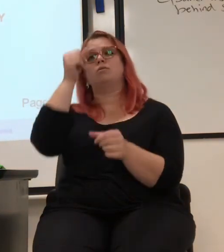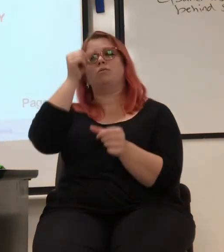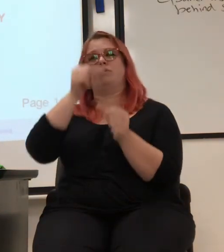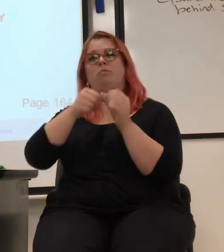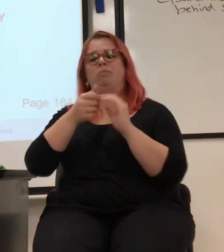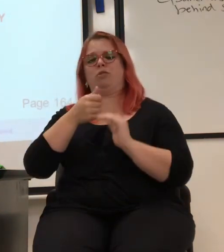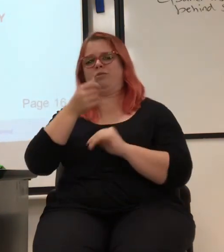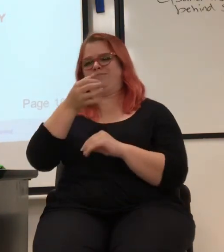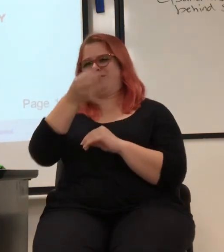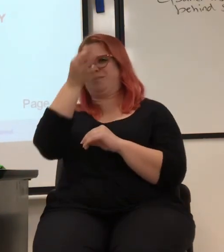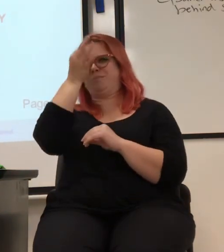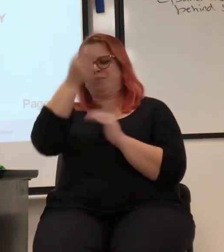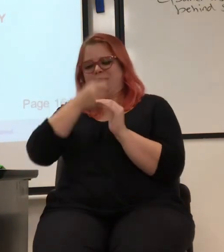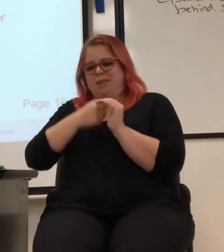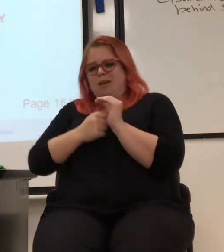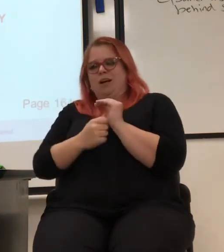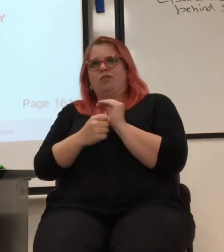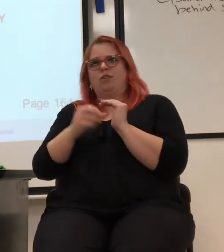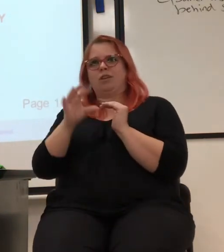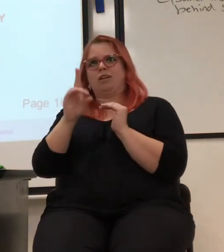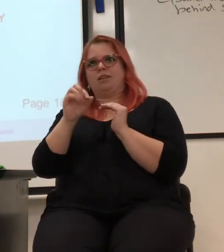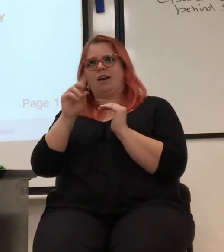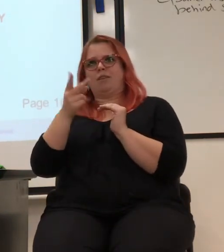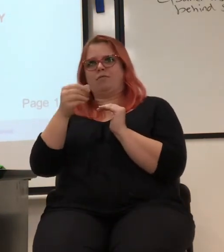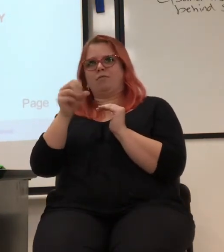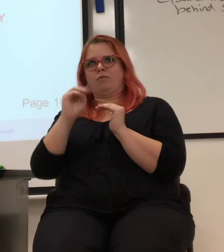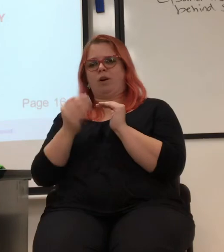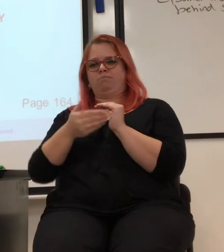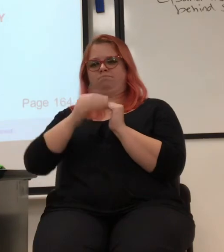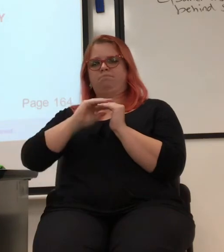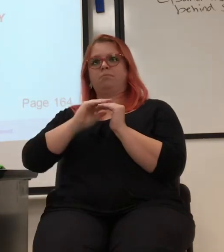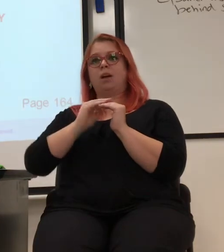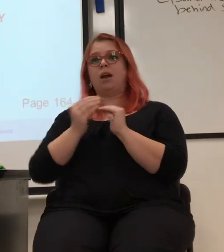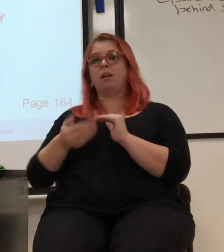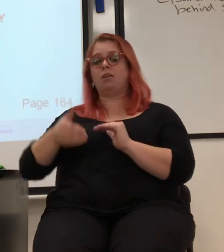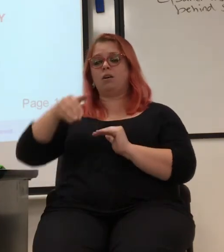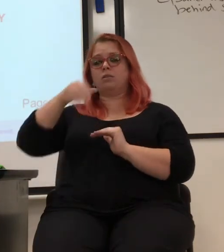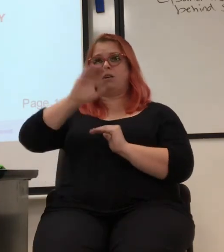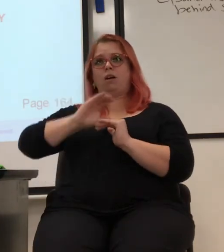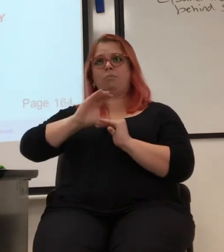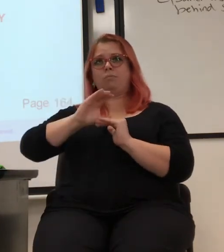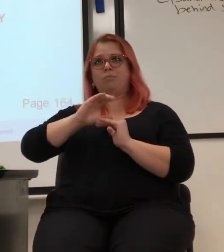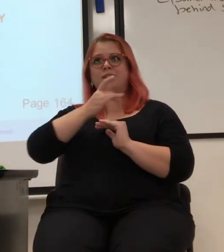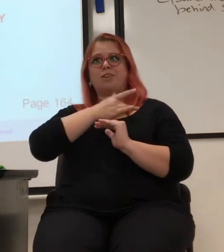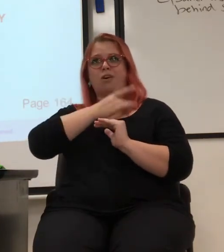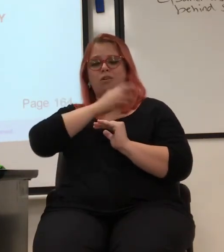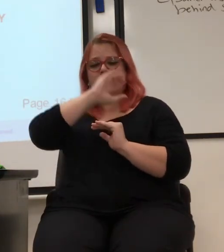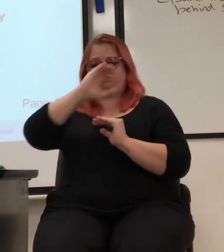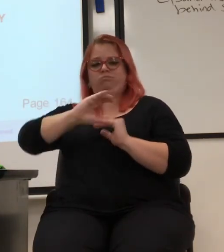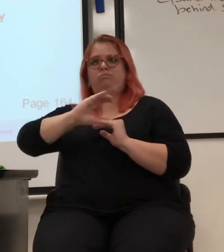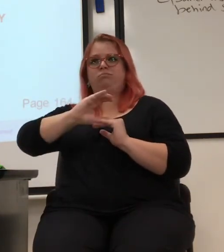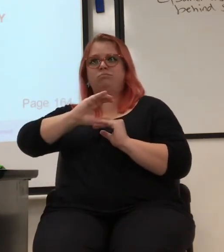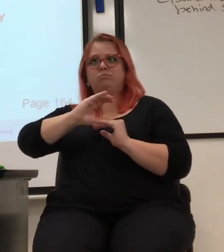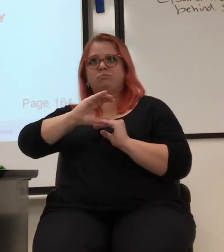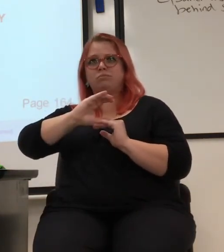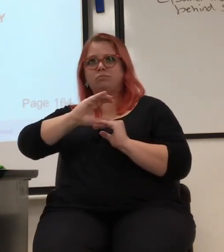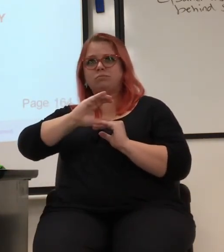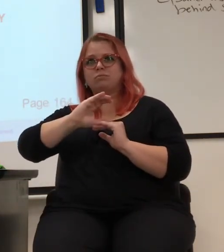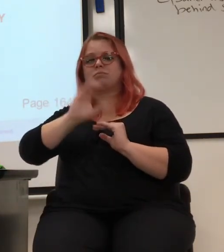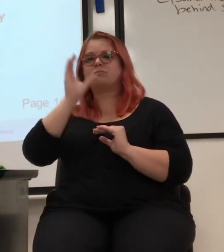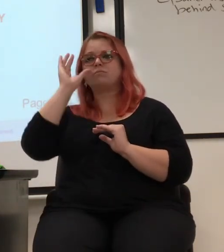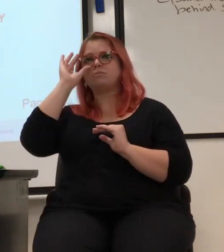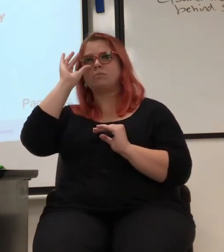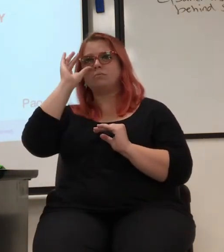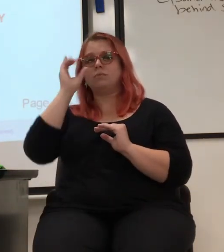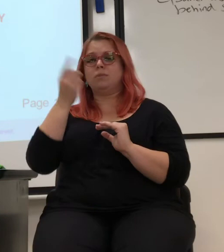the diaphragm. And what sits right on top of the diaphragm? The heart. The apex of the heart is. So they always say,